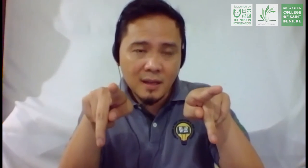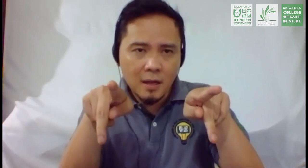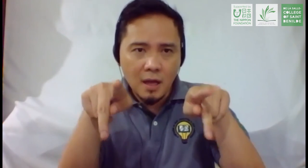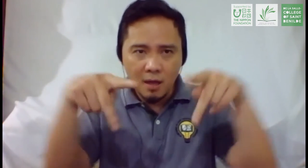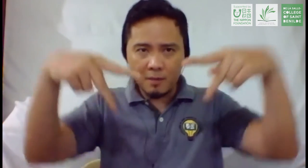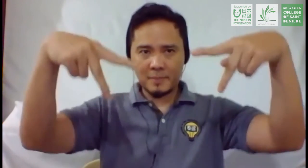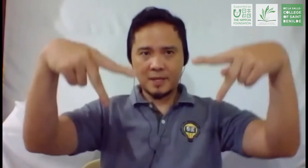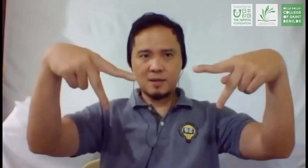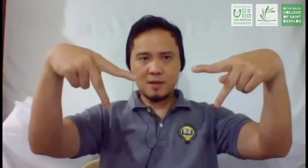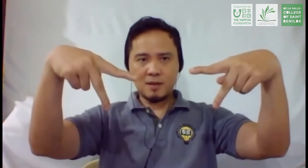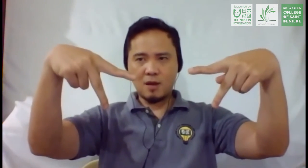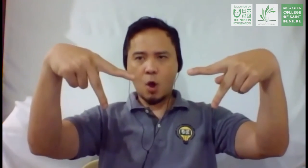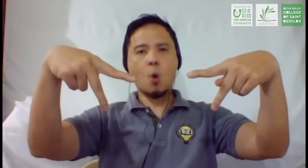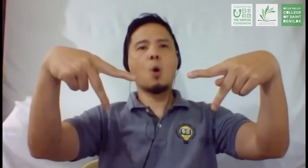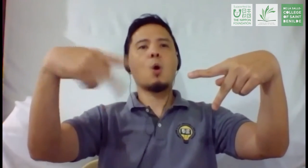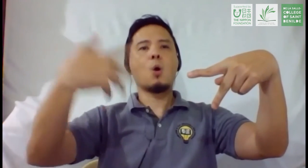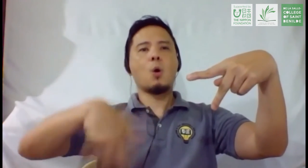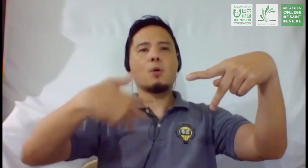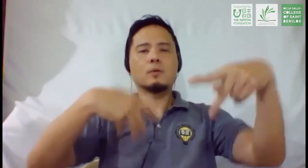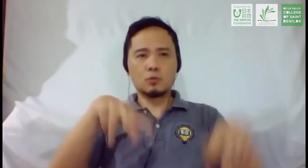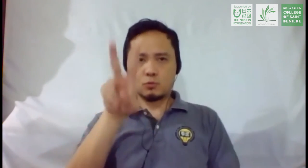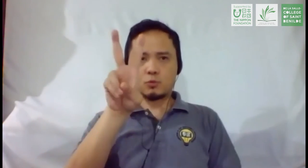two sentences.